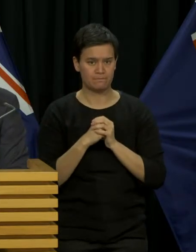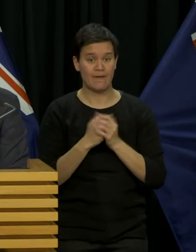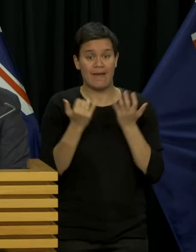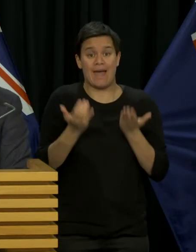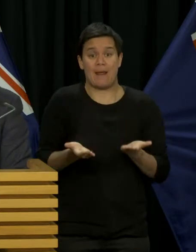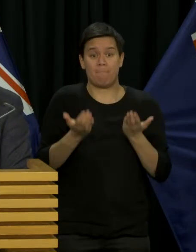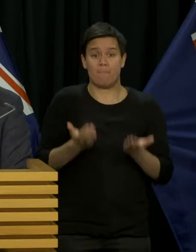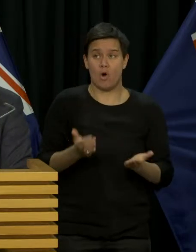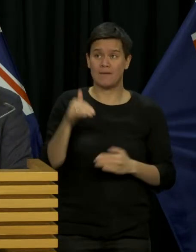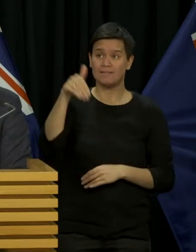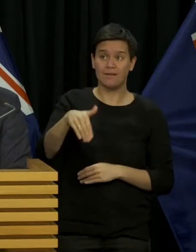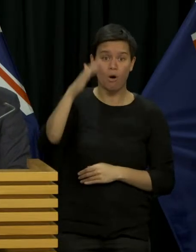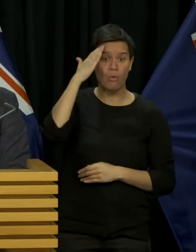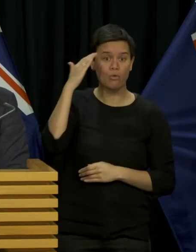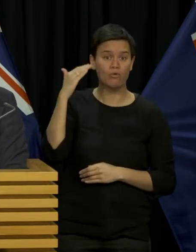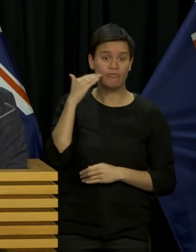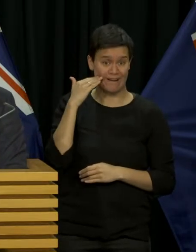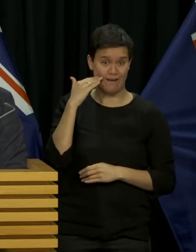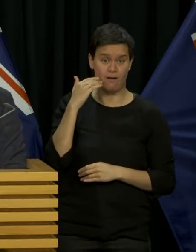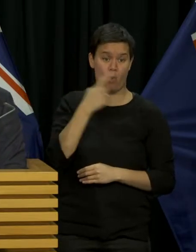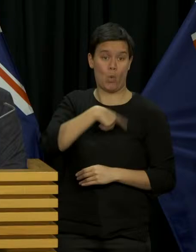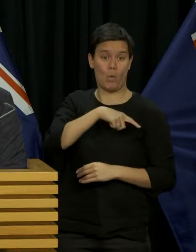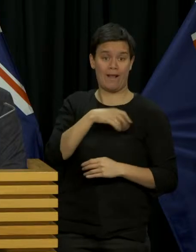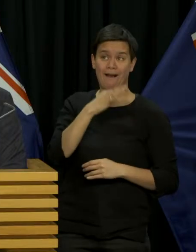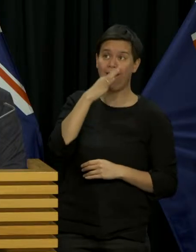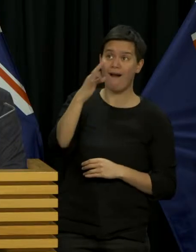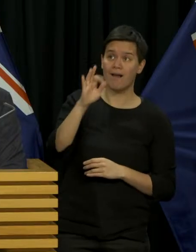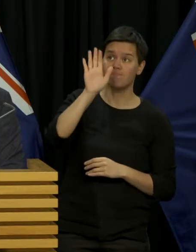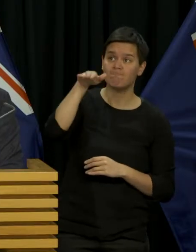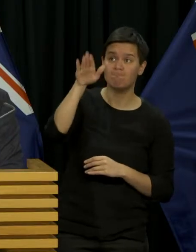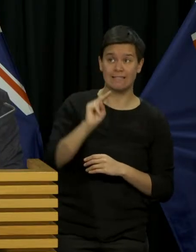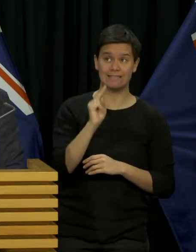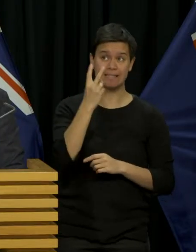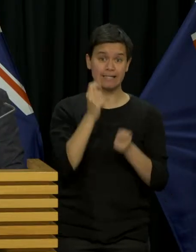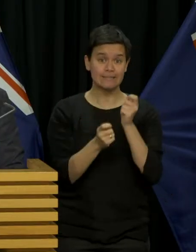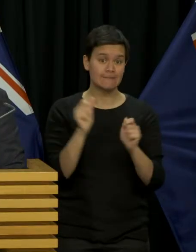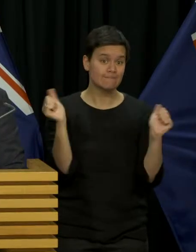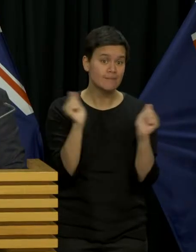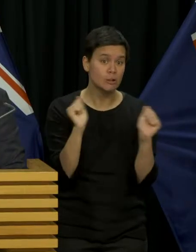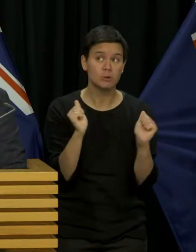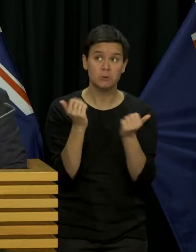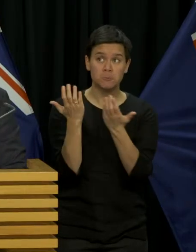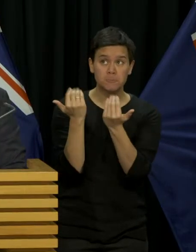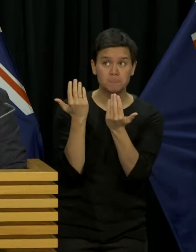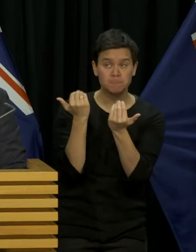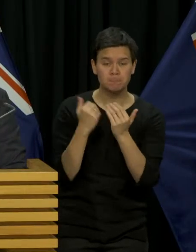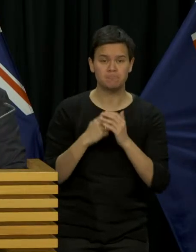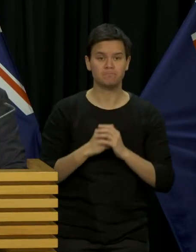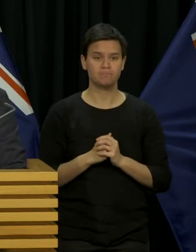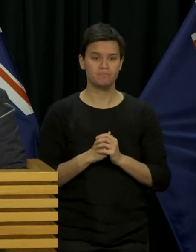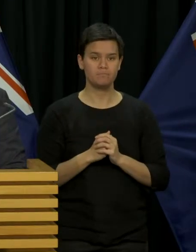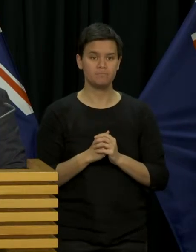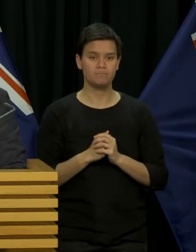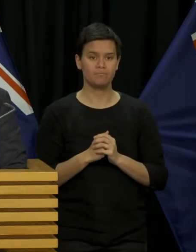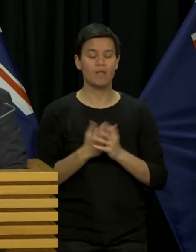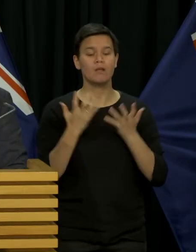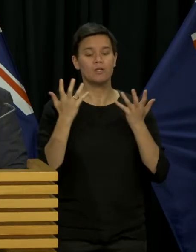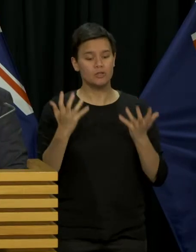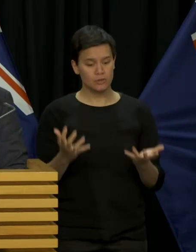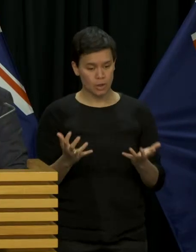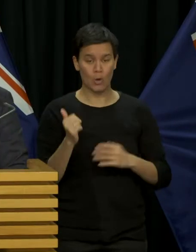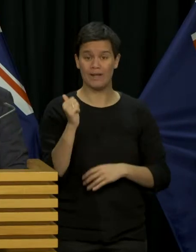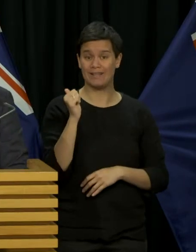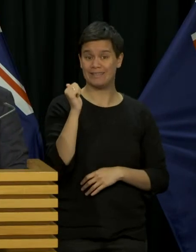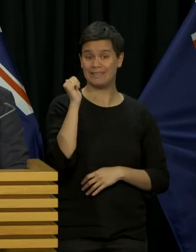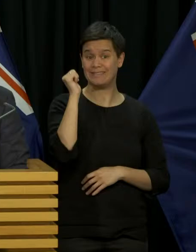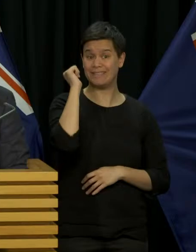Korea about a second test for the individual concerned. As we said yesterday, other causes, including infection in New Zealand,